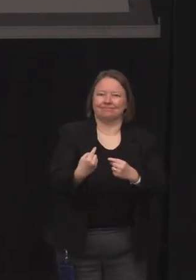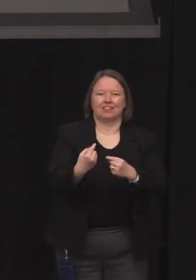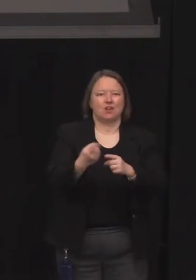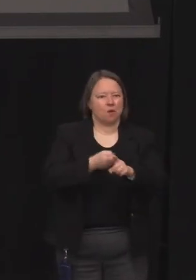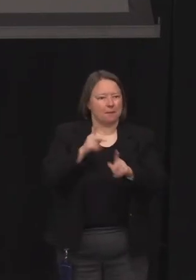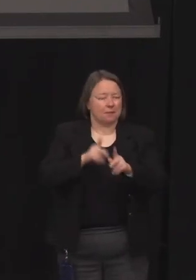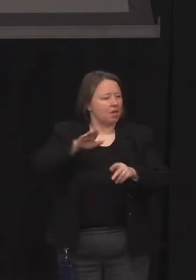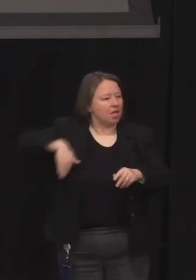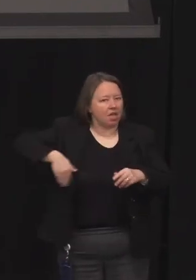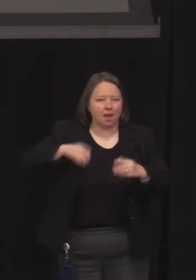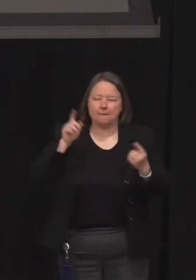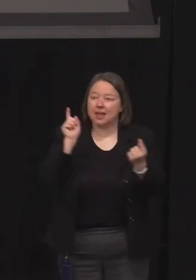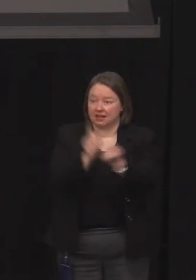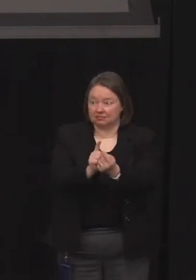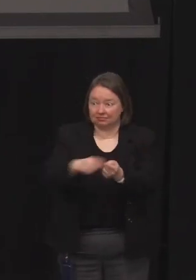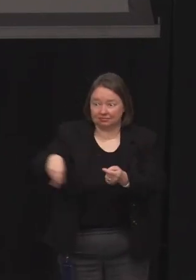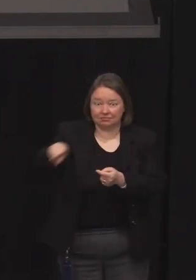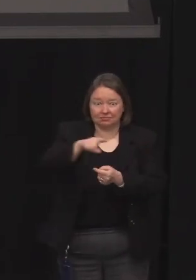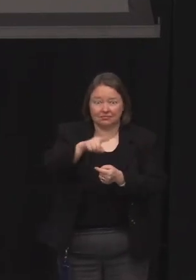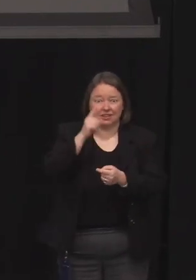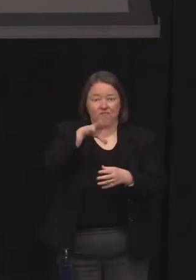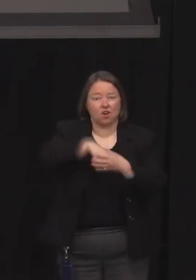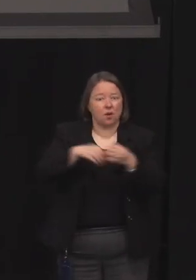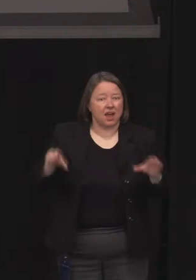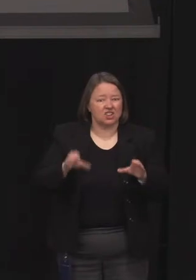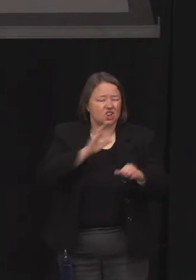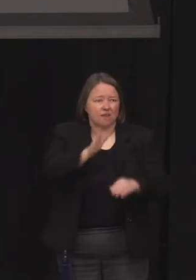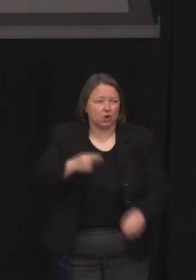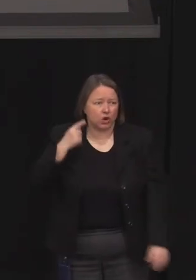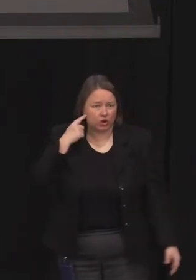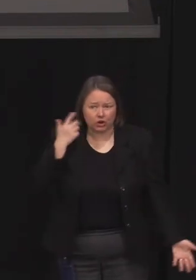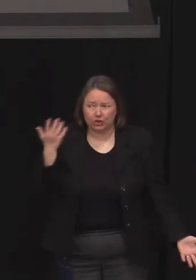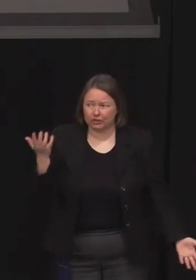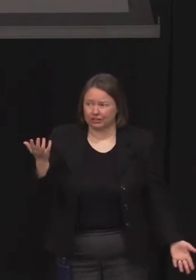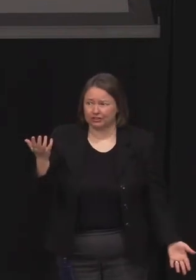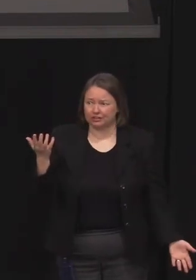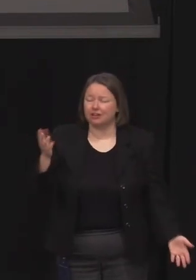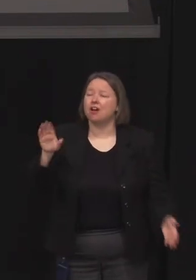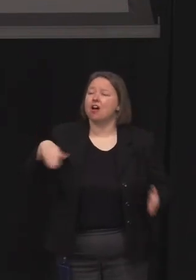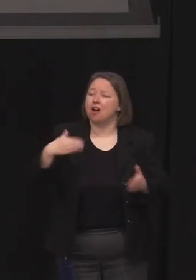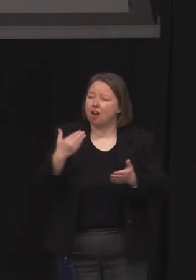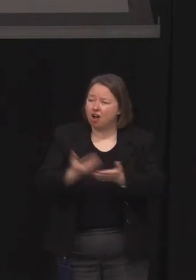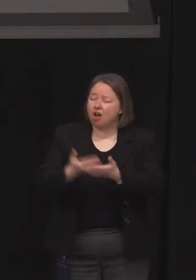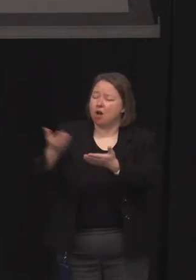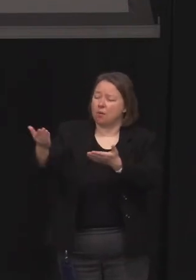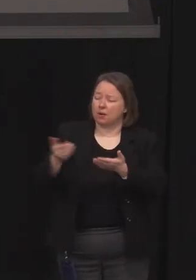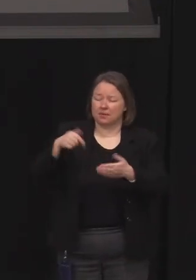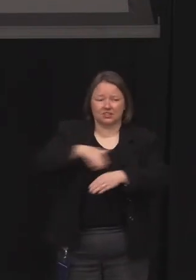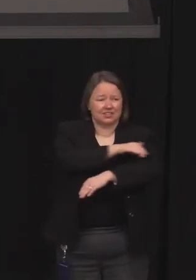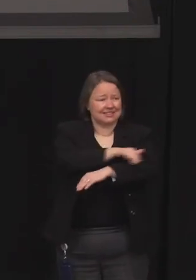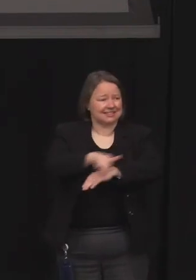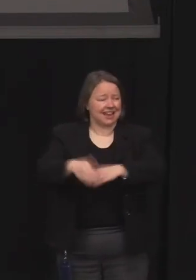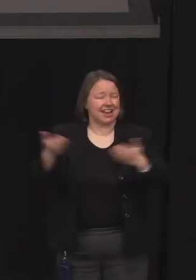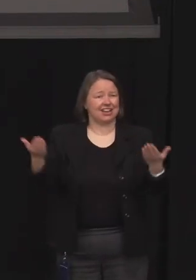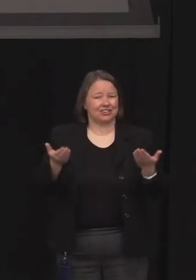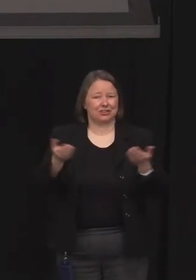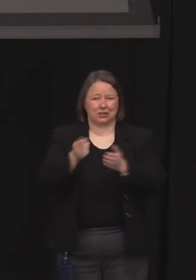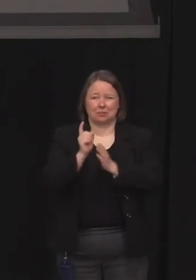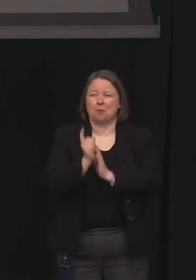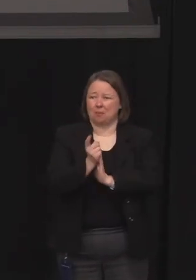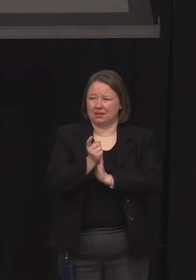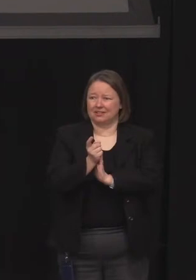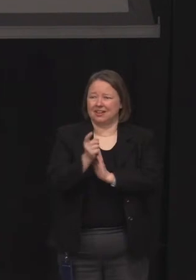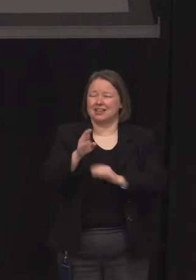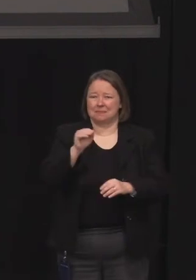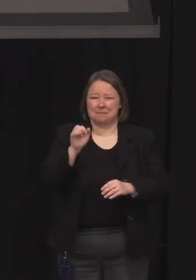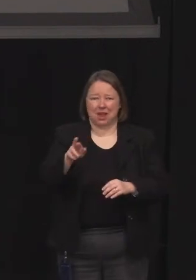met, engaging in actions that you've never heard of, all bringing me to this stage at this moment as the